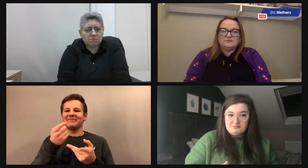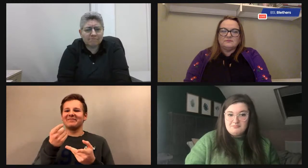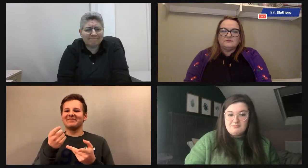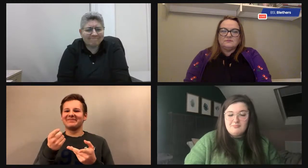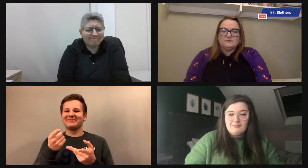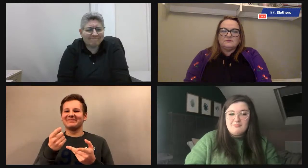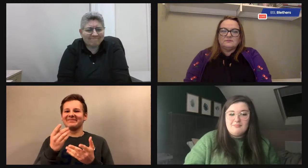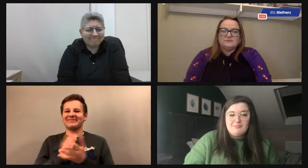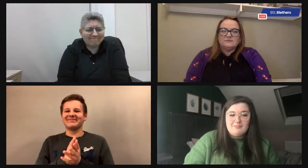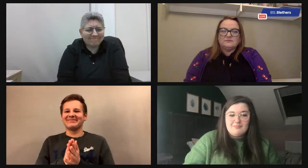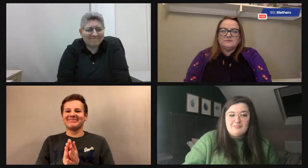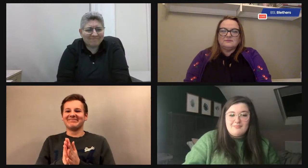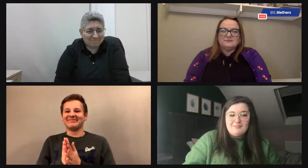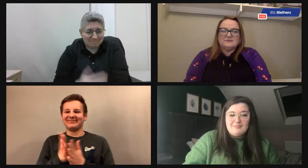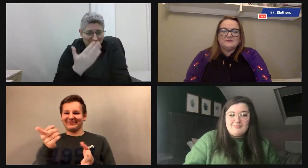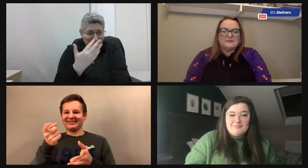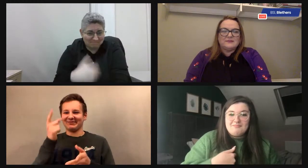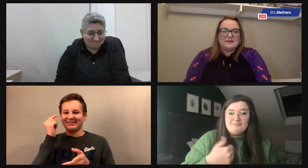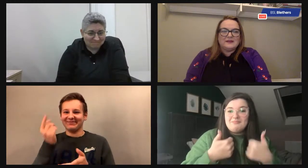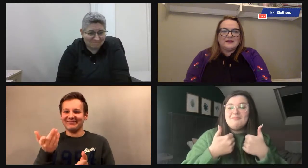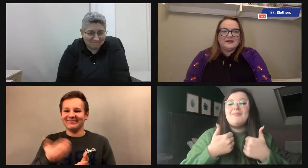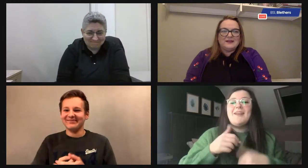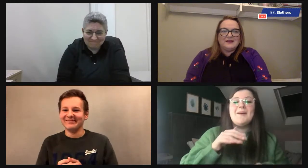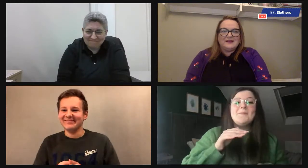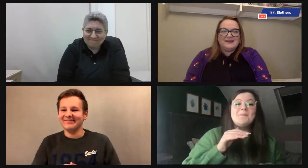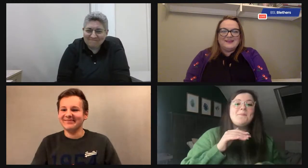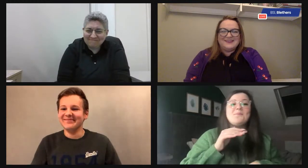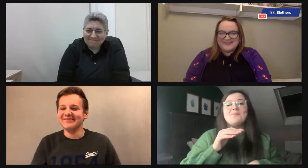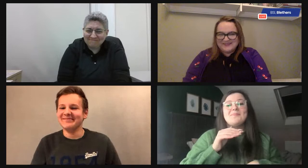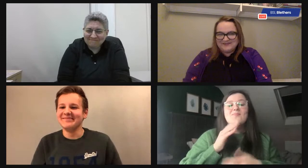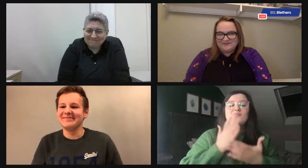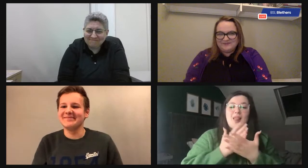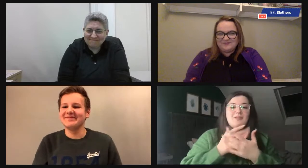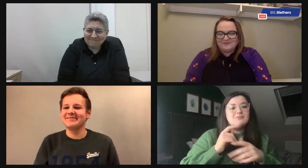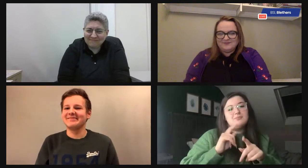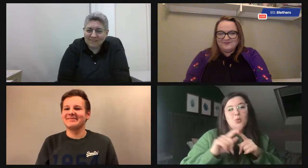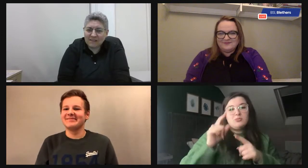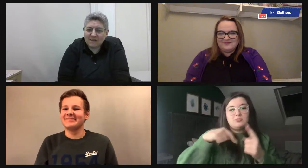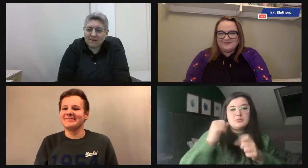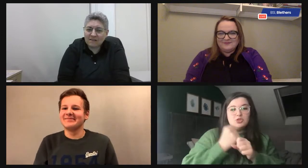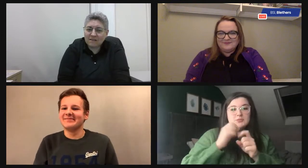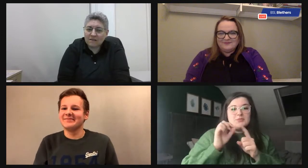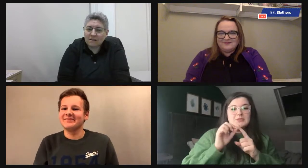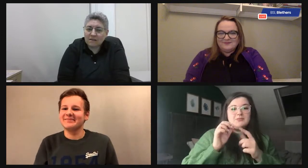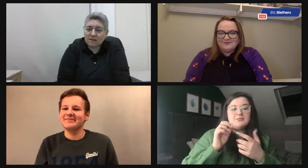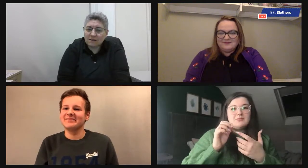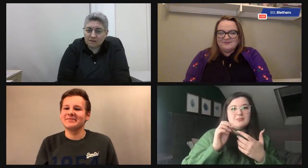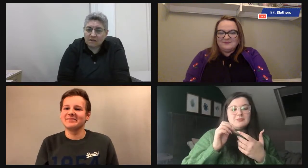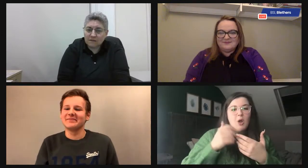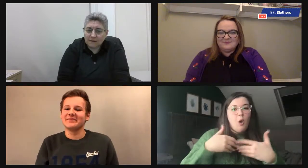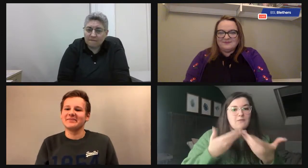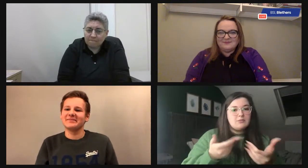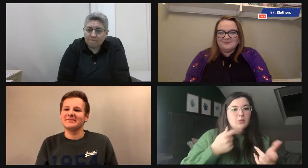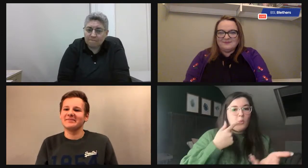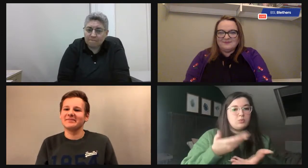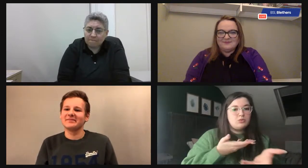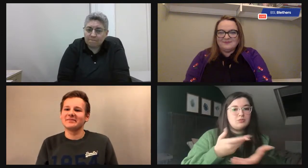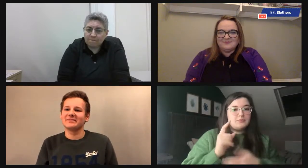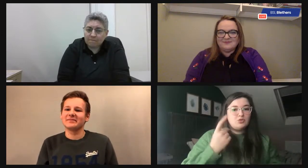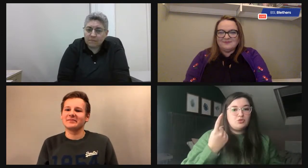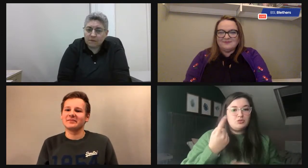do? Who's first? Where we going? Go ahead. Okay. I'll go first, Kristers. I